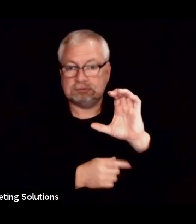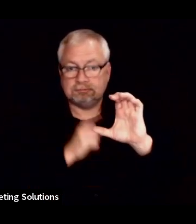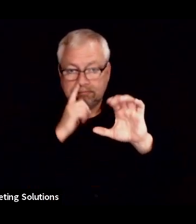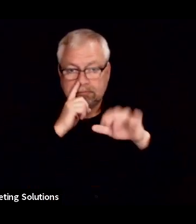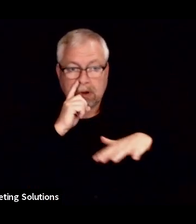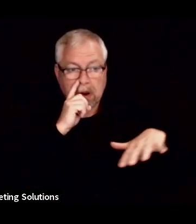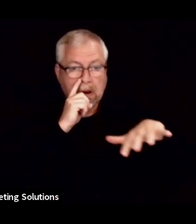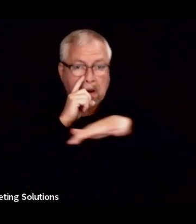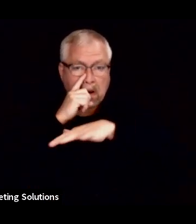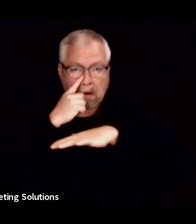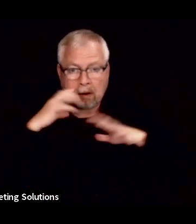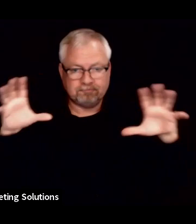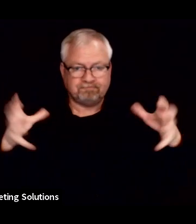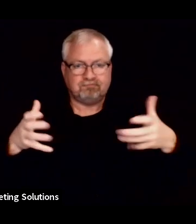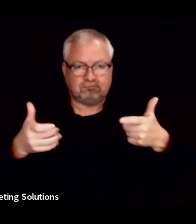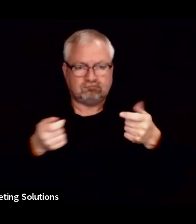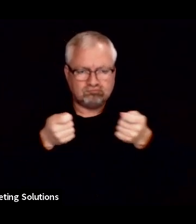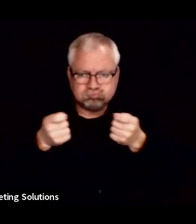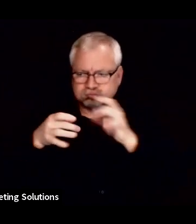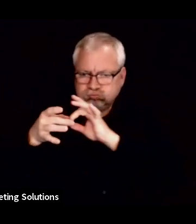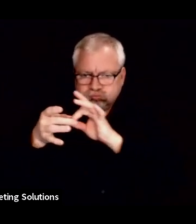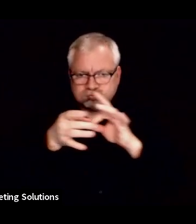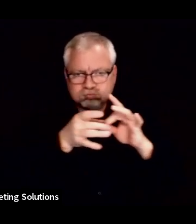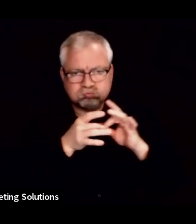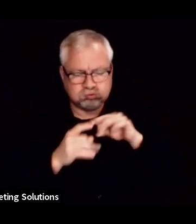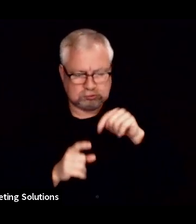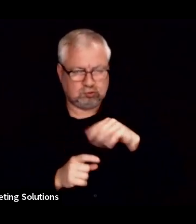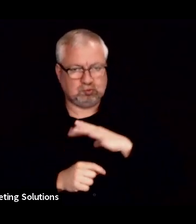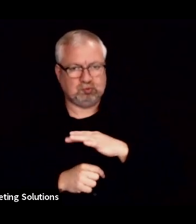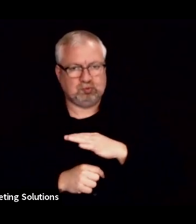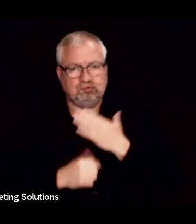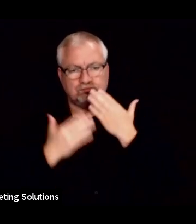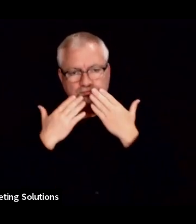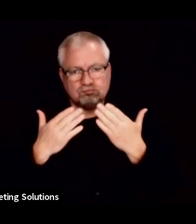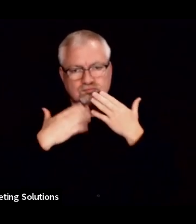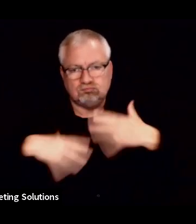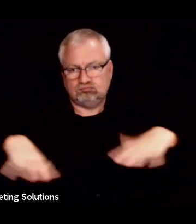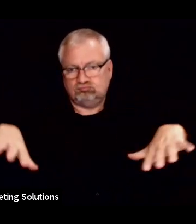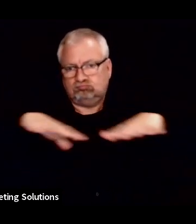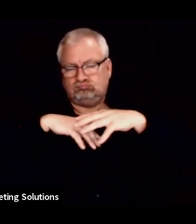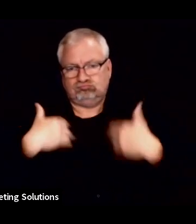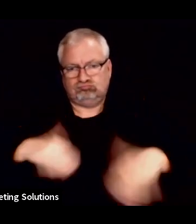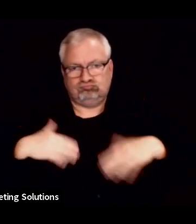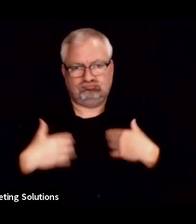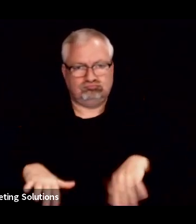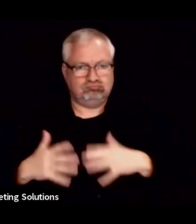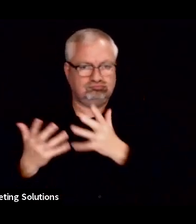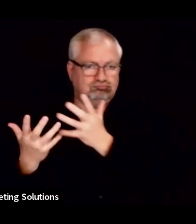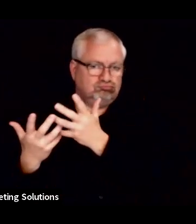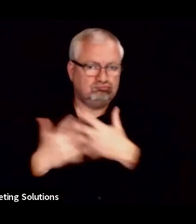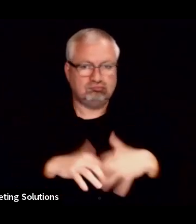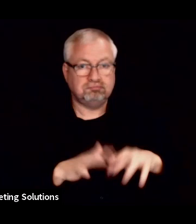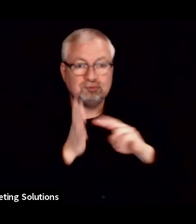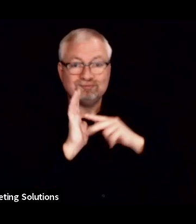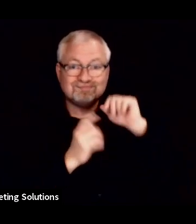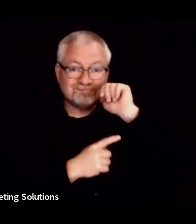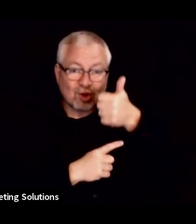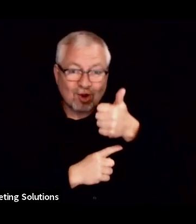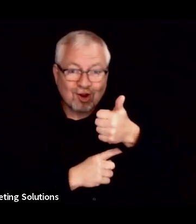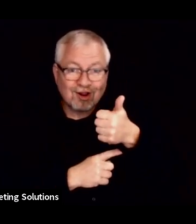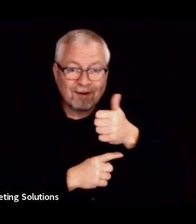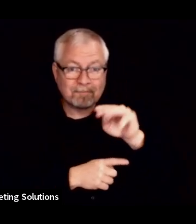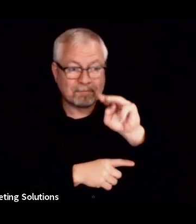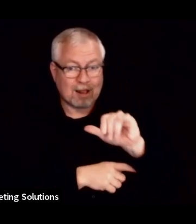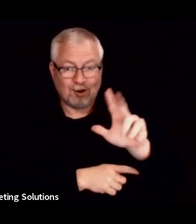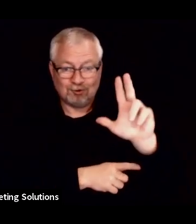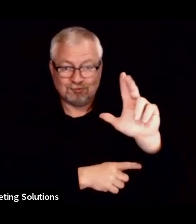the majority of our COVID-19 operations. So starting tomorrow, Saturday, May 23rd, through Monday, May